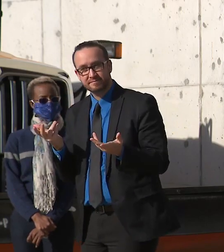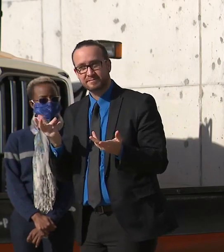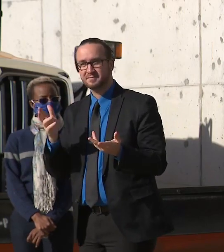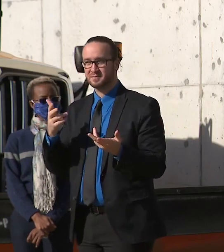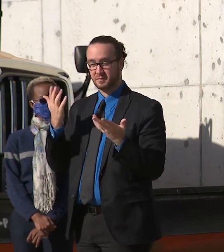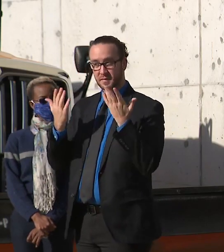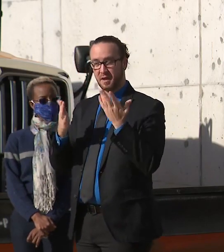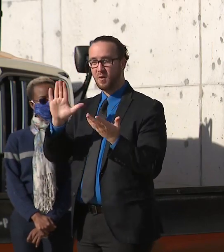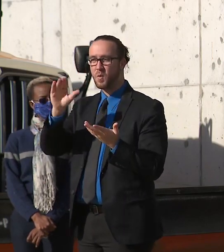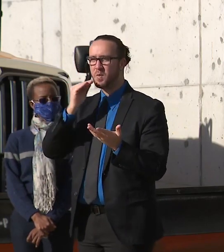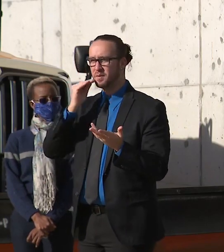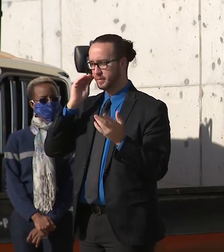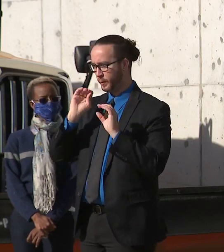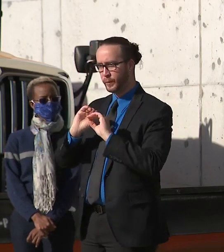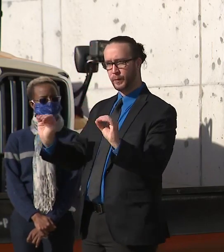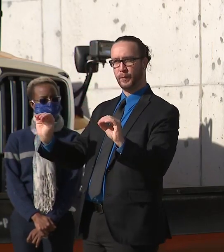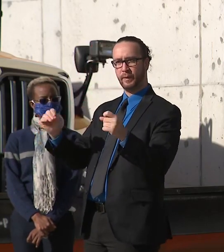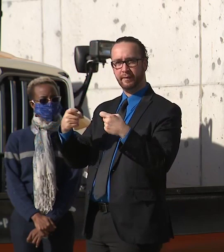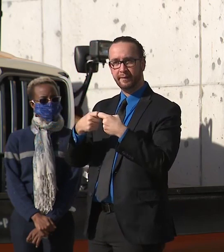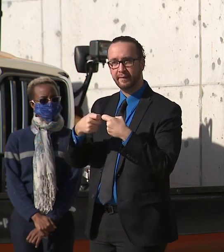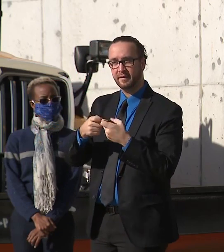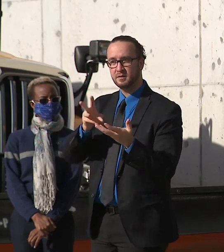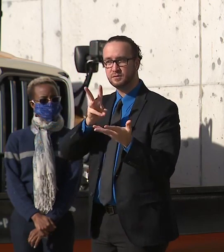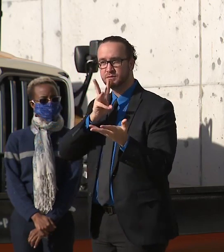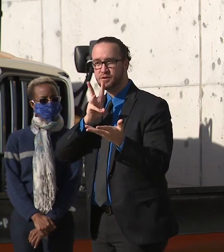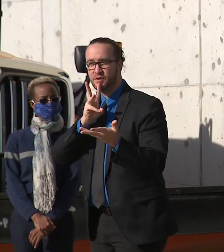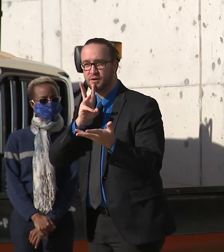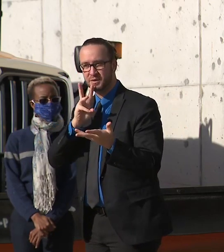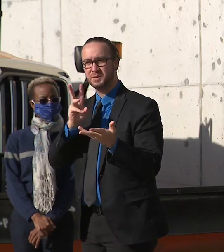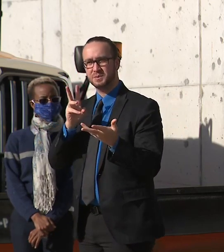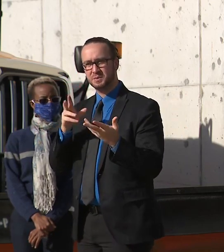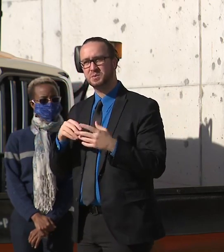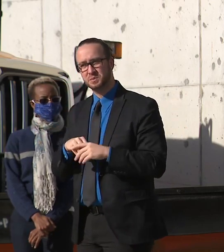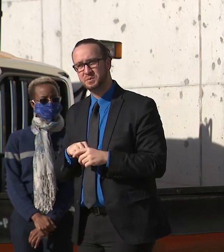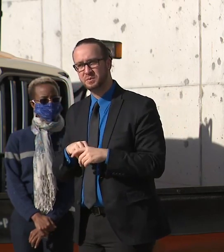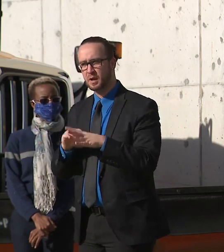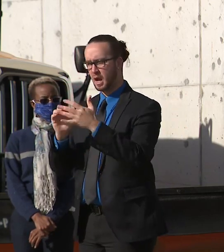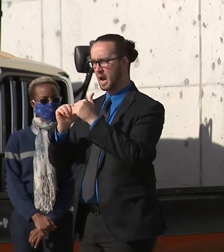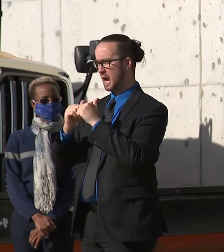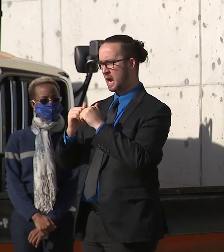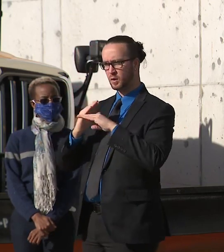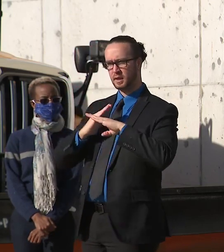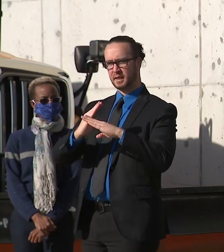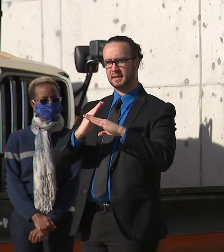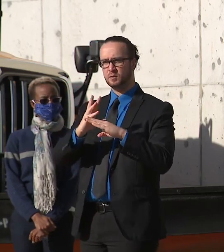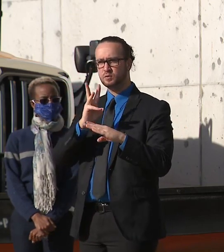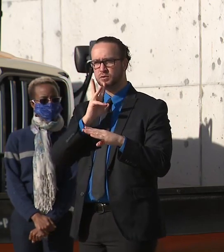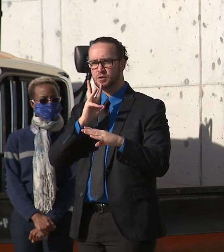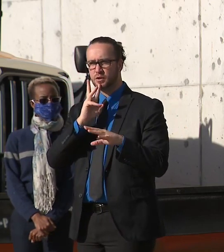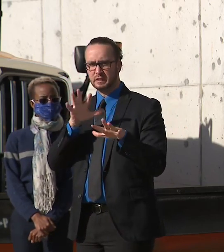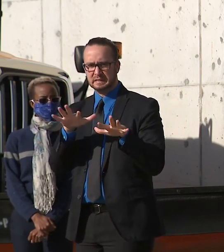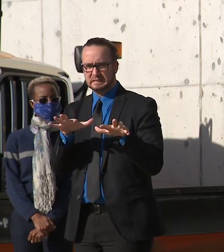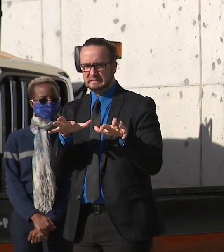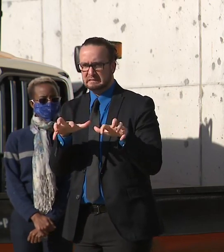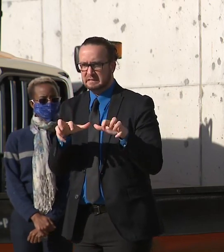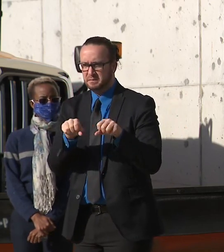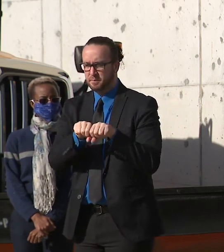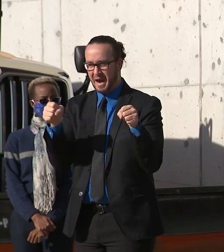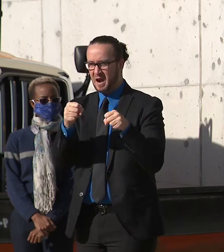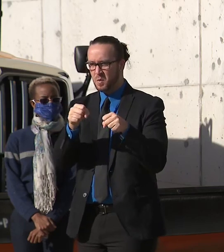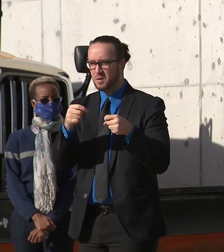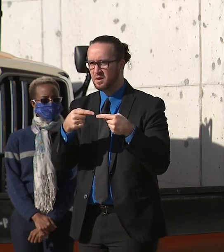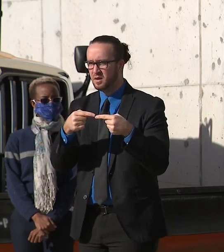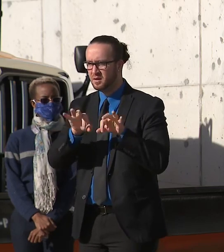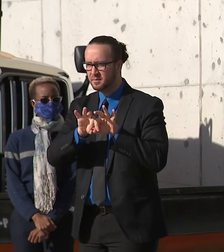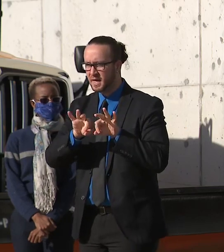freezing. When temperatures remain at or below 25 degrees Fahrenheit for a prolonged period of time, we recommend